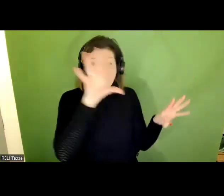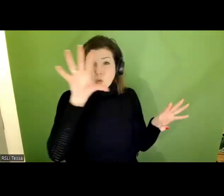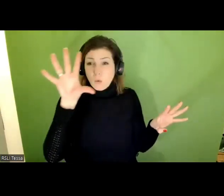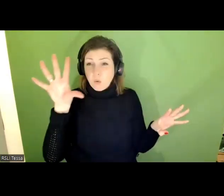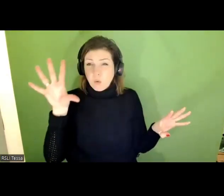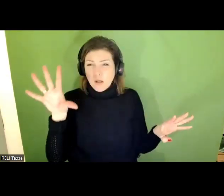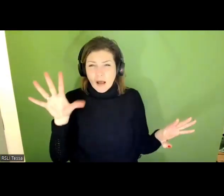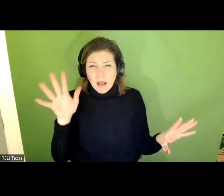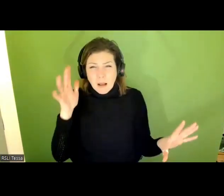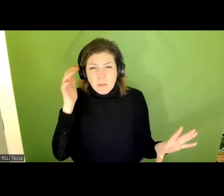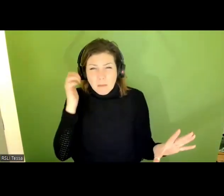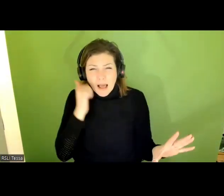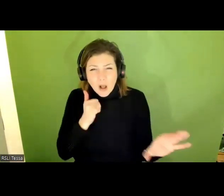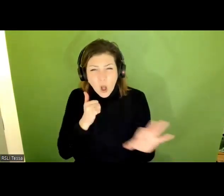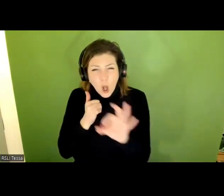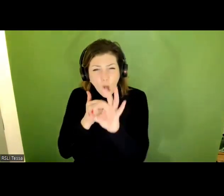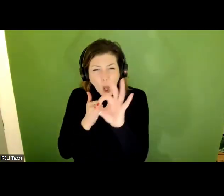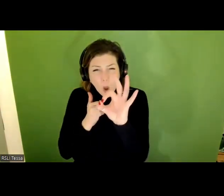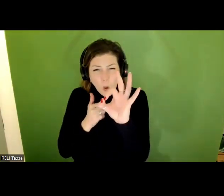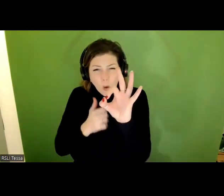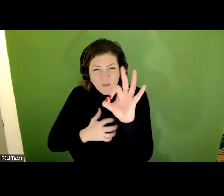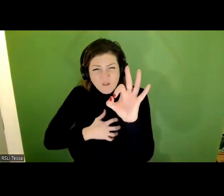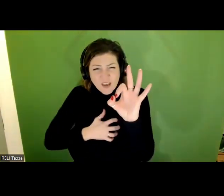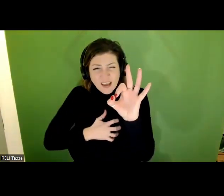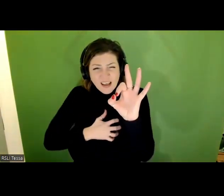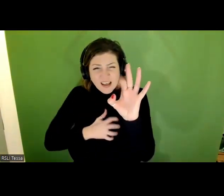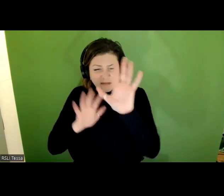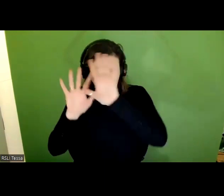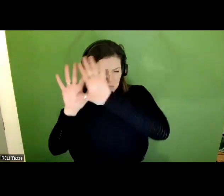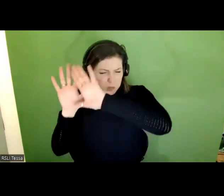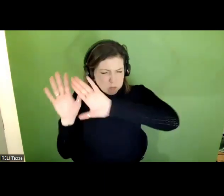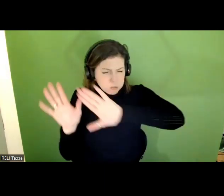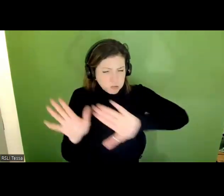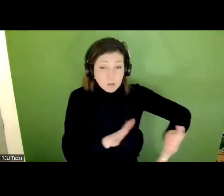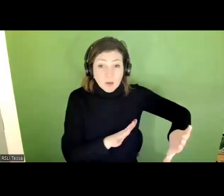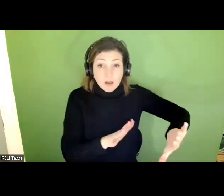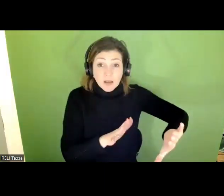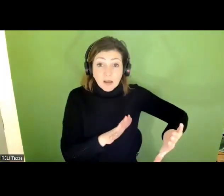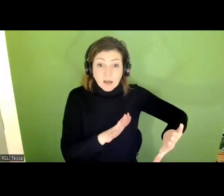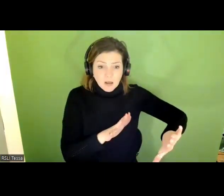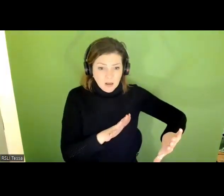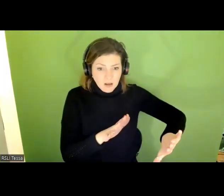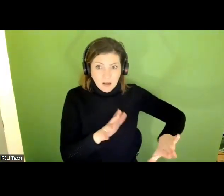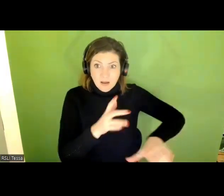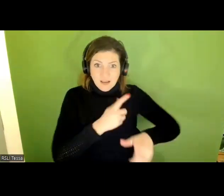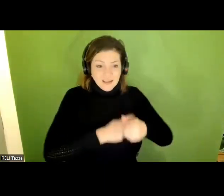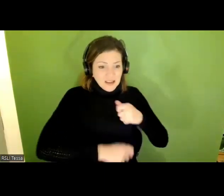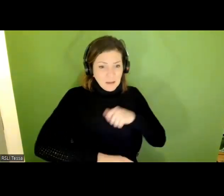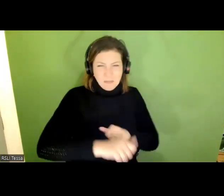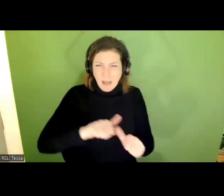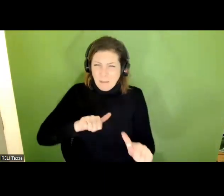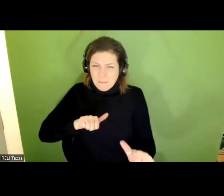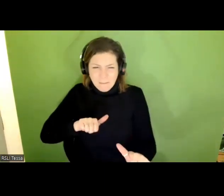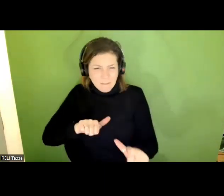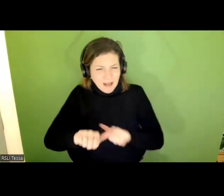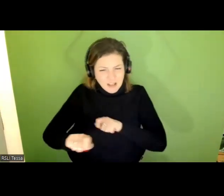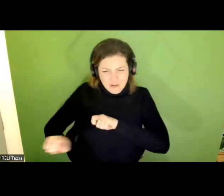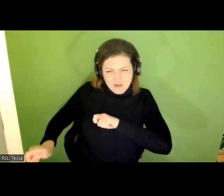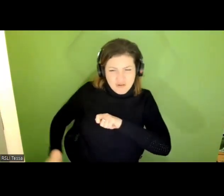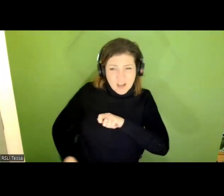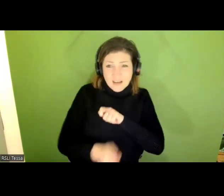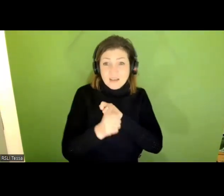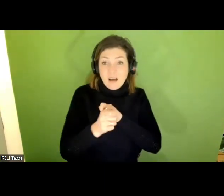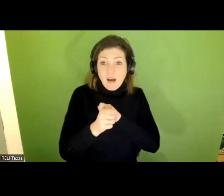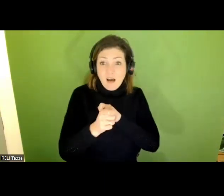was no longer just the best cricketer that Mumbai had ever seen. He was more. Again and again, he smashed the drones far into the